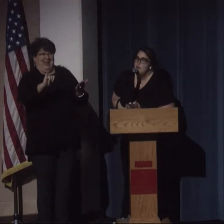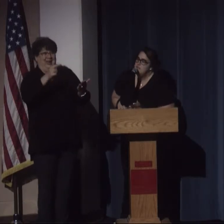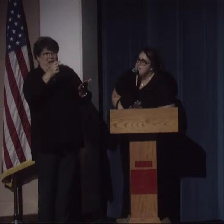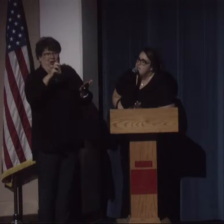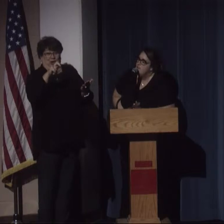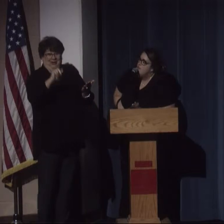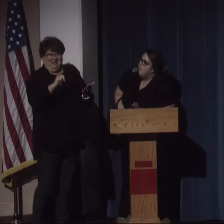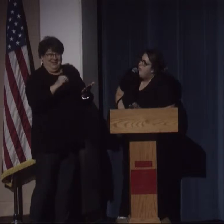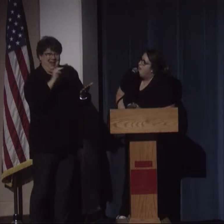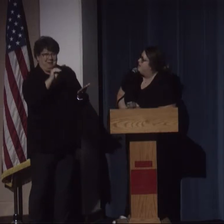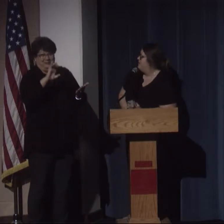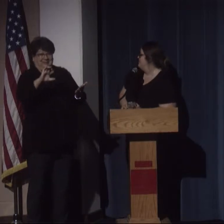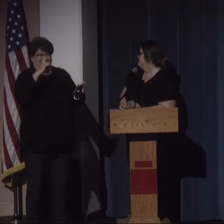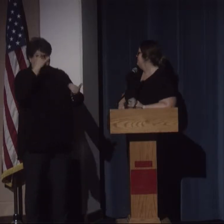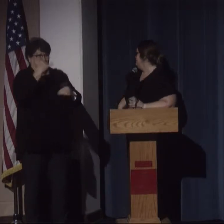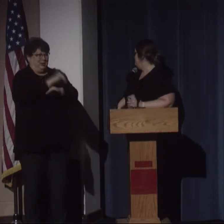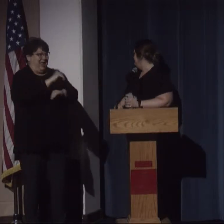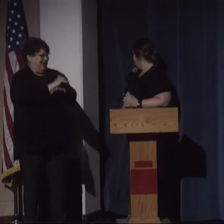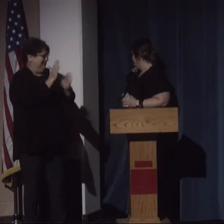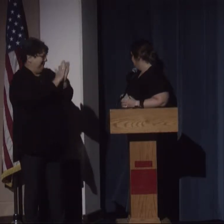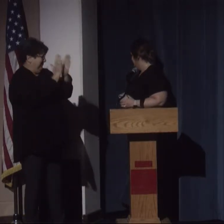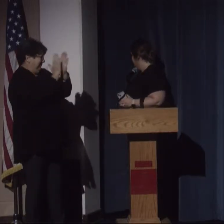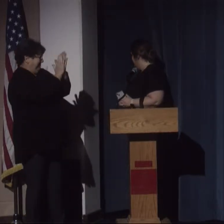our MC for the night.